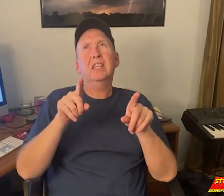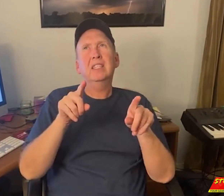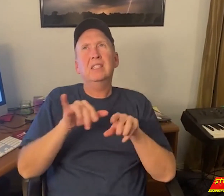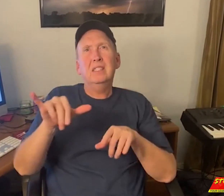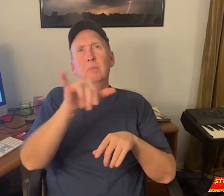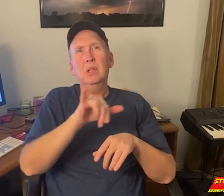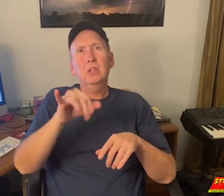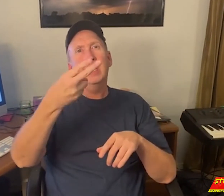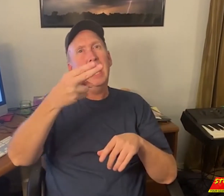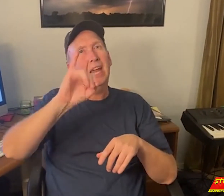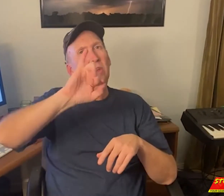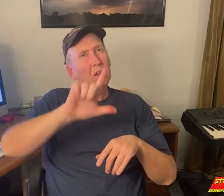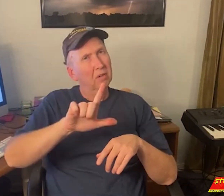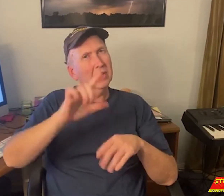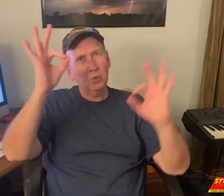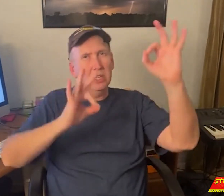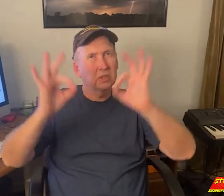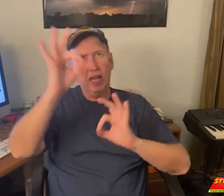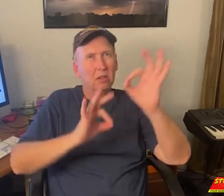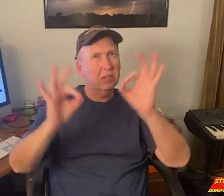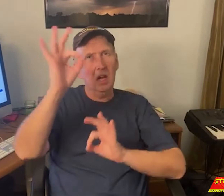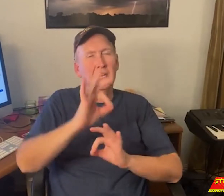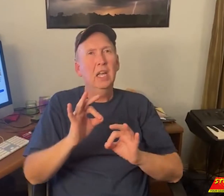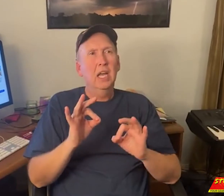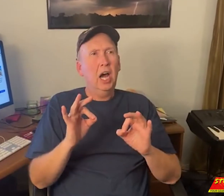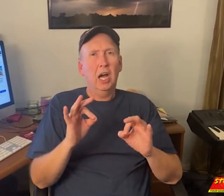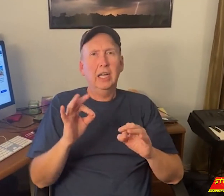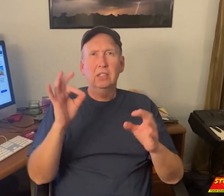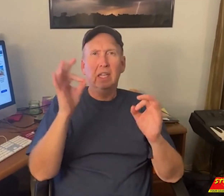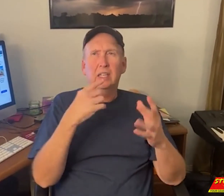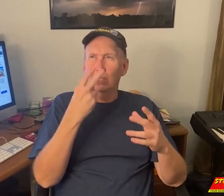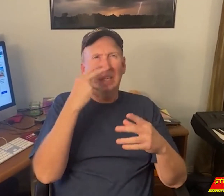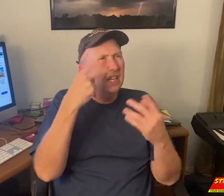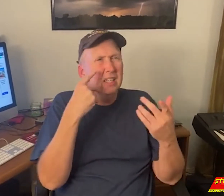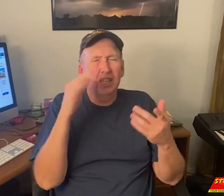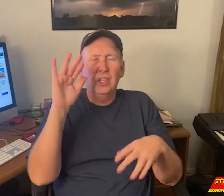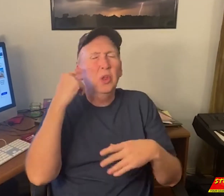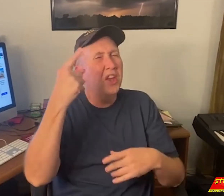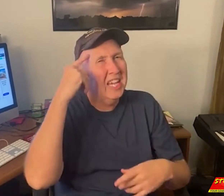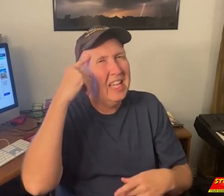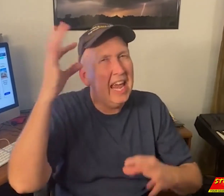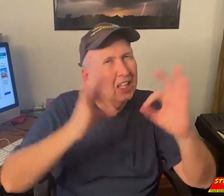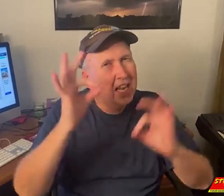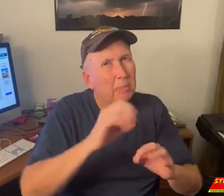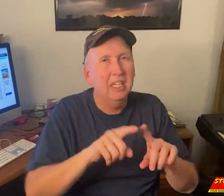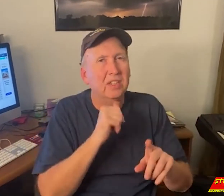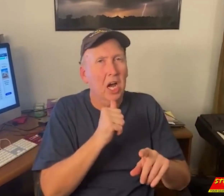it's similar to hail. That's why I use the hail sign. And you'll think it's hailing, but it's not.